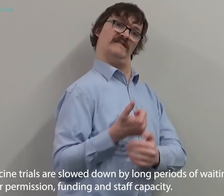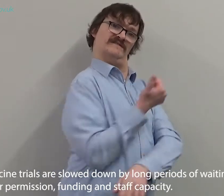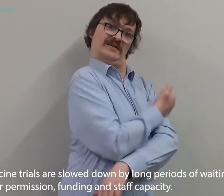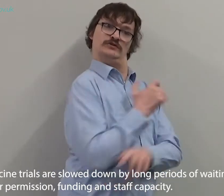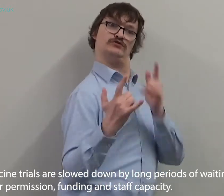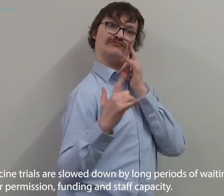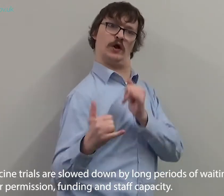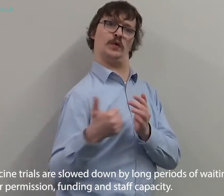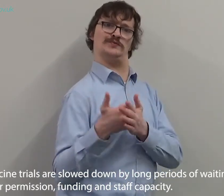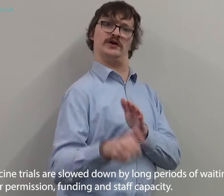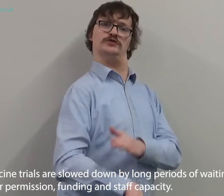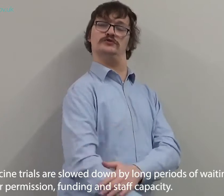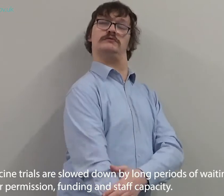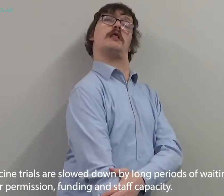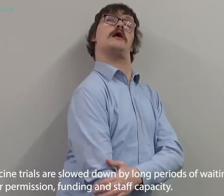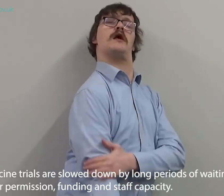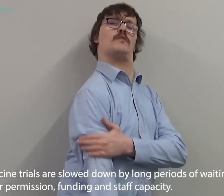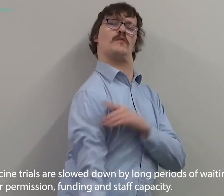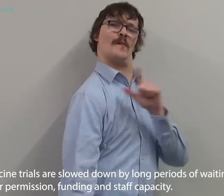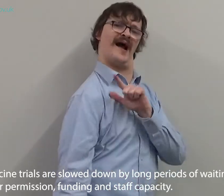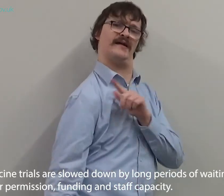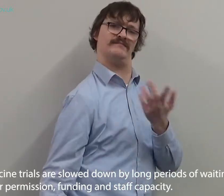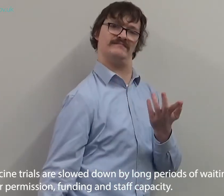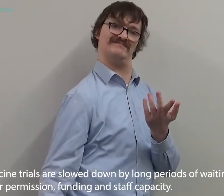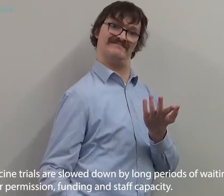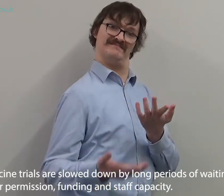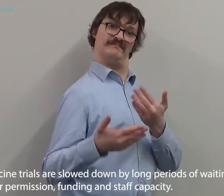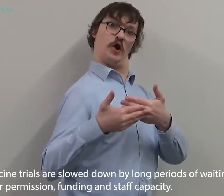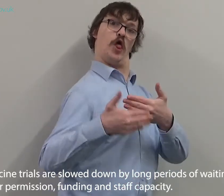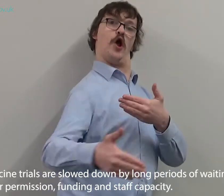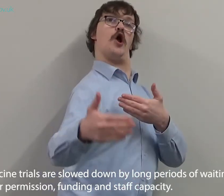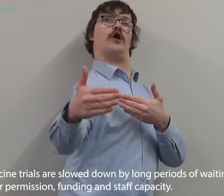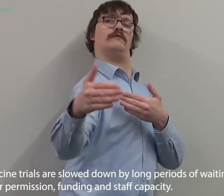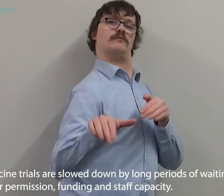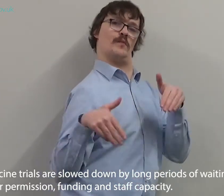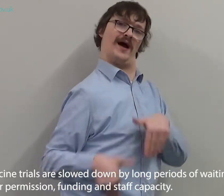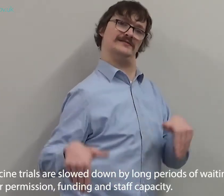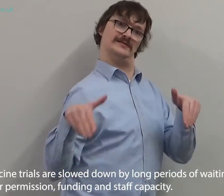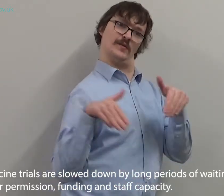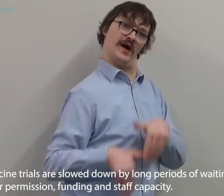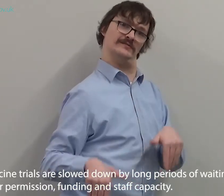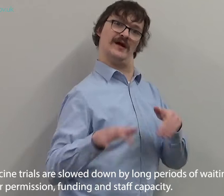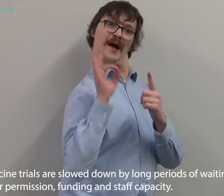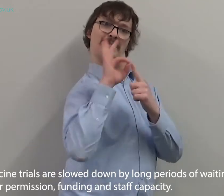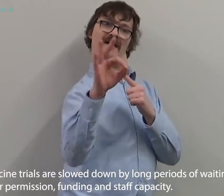Usually, vaccine trials are slowed down by long periods of waiting around, applying for permission,